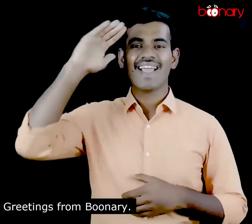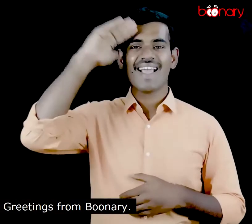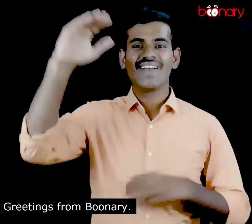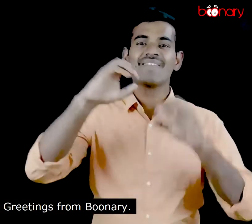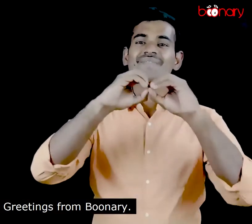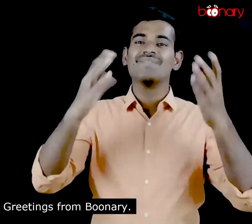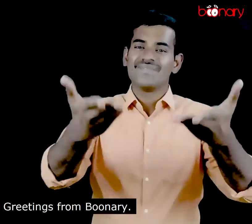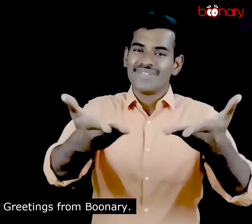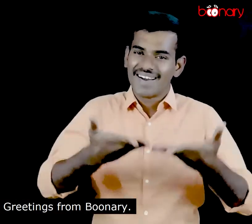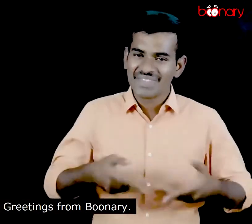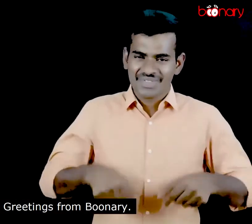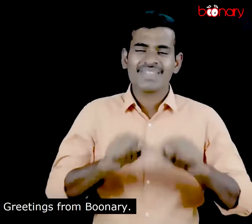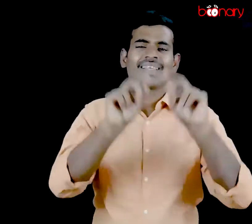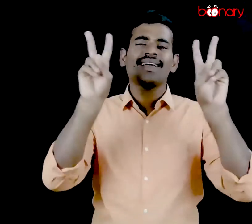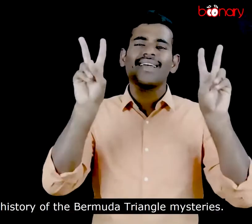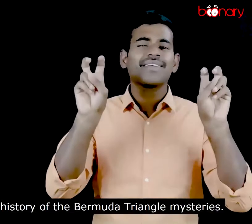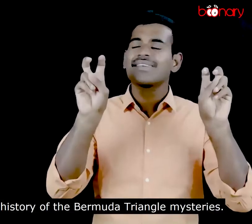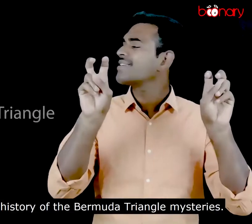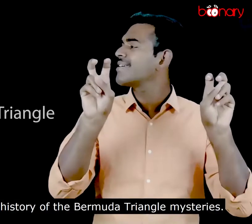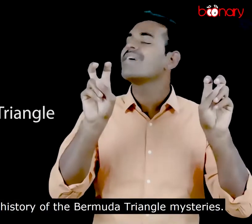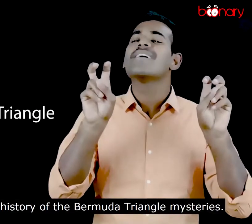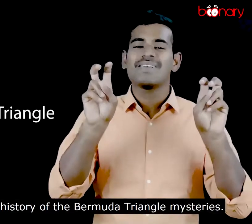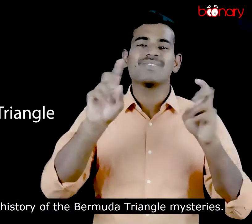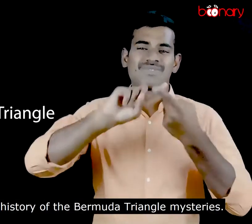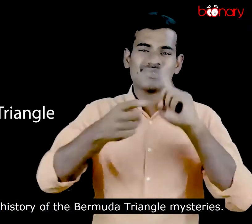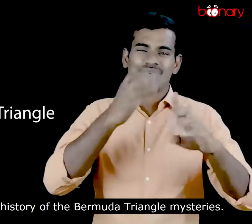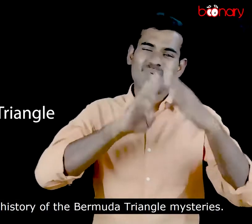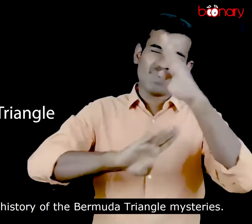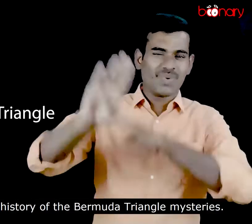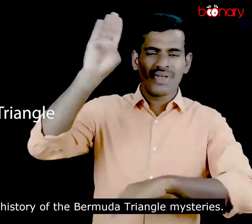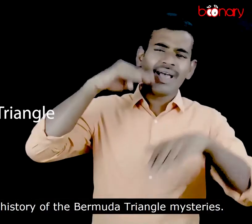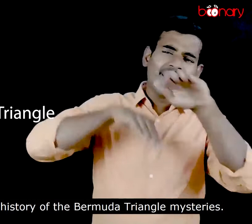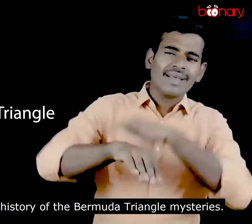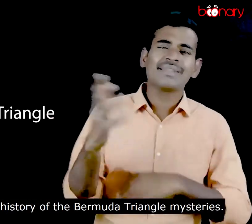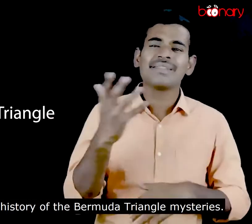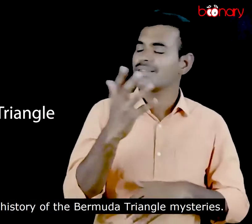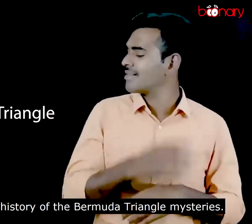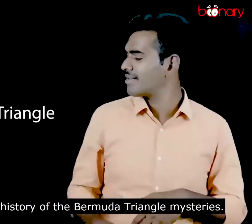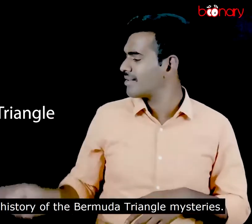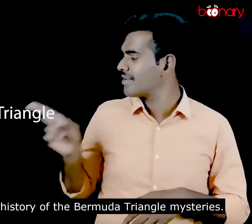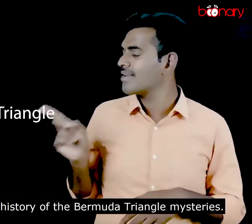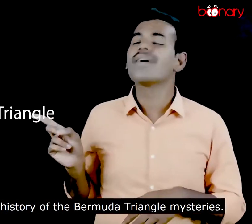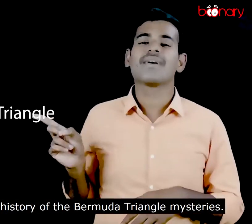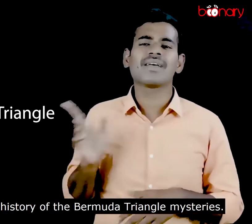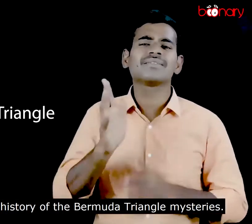Hello, greetings from Booneri. Today's topic is the history of the Bermuda Triangle